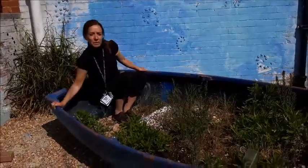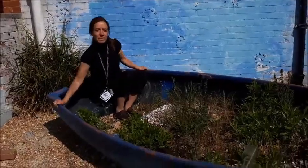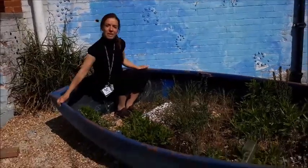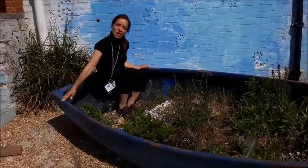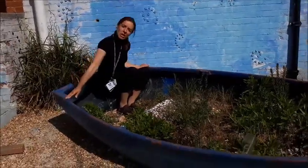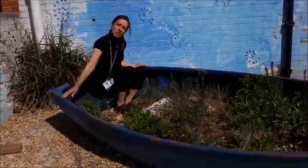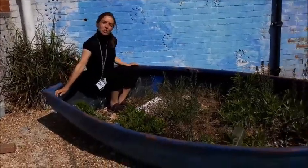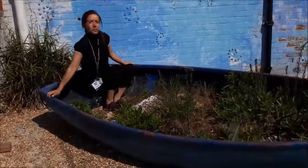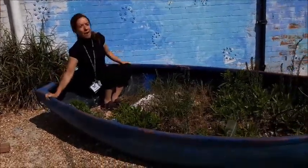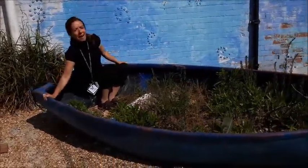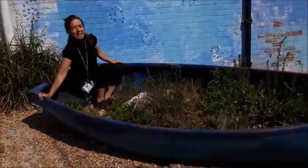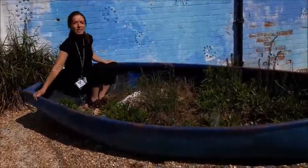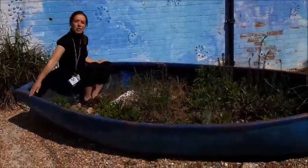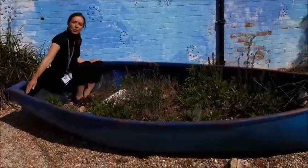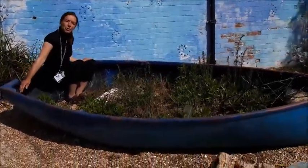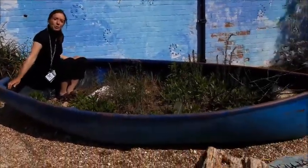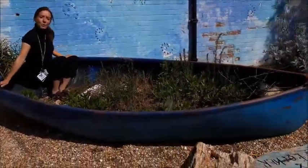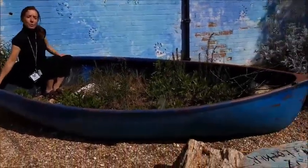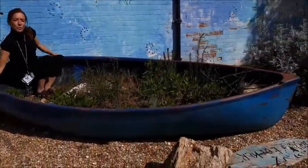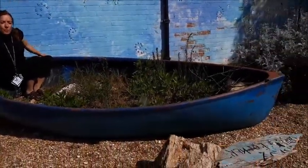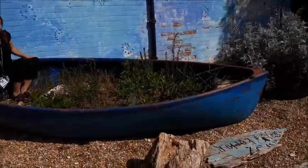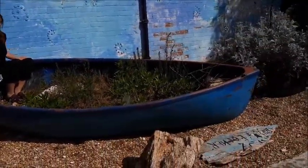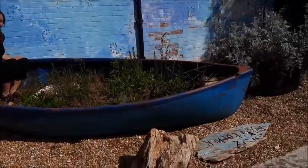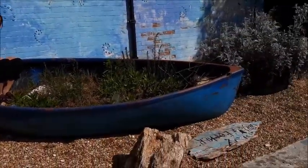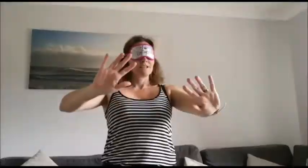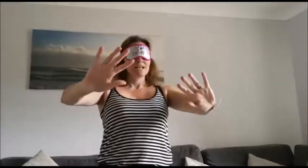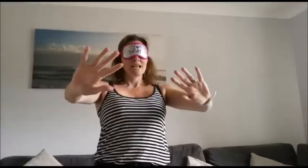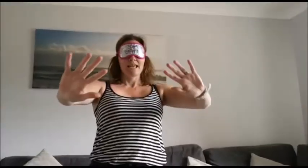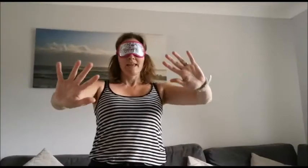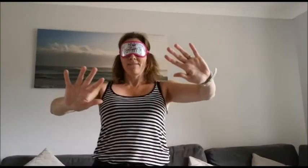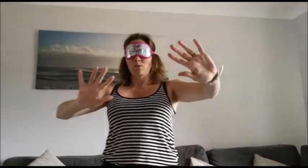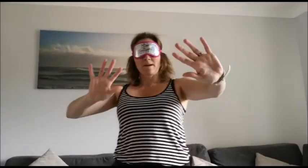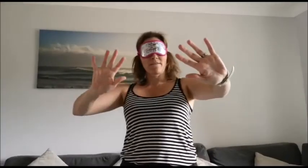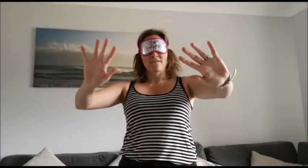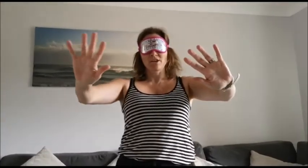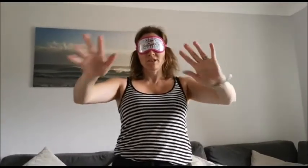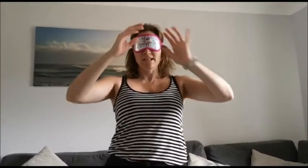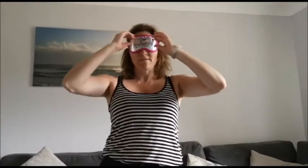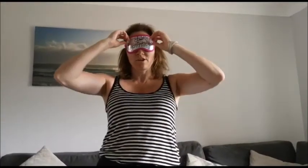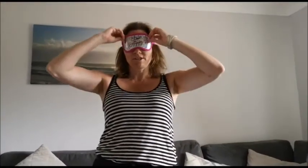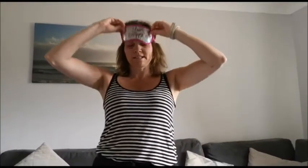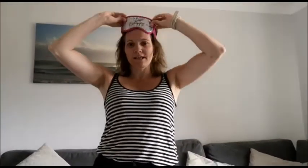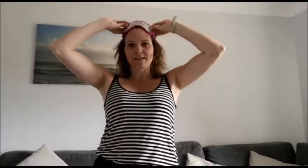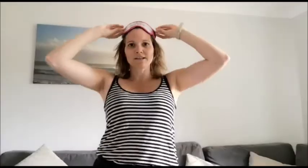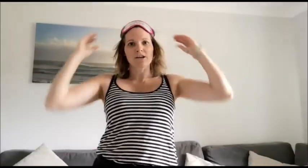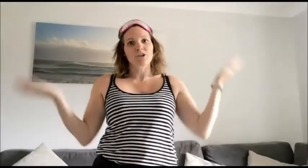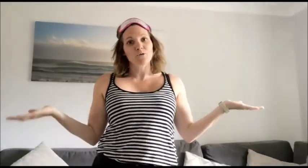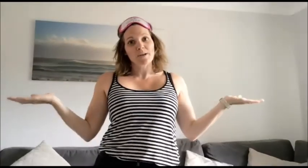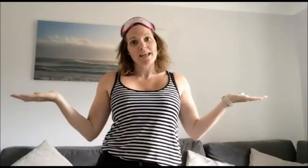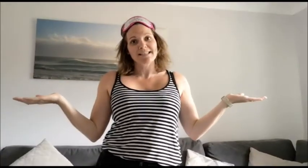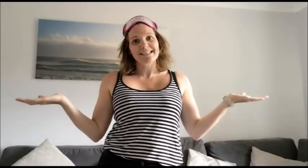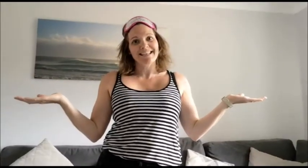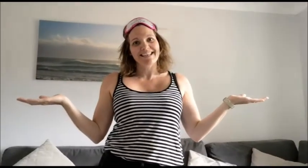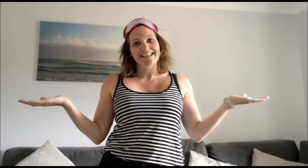to find you. If you ever find yourself lost in the dark and you can't see,